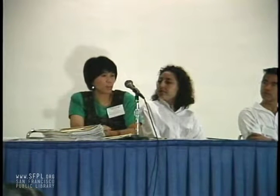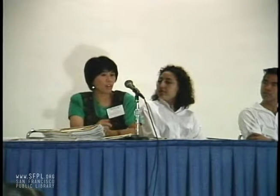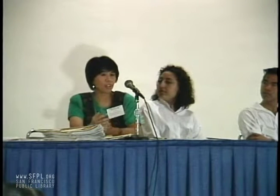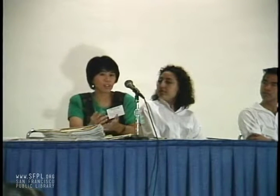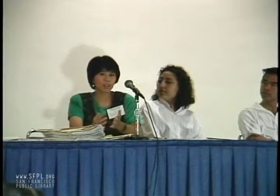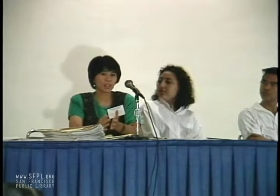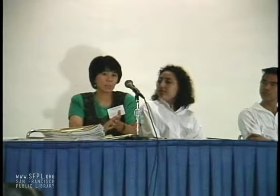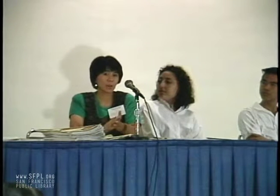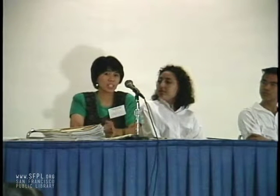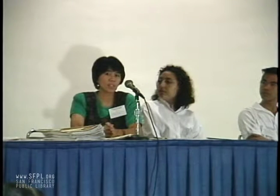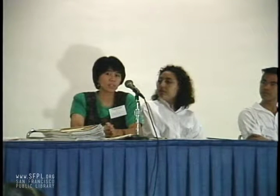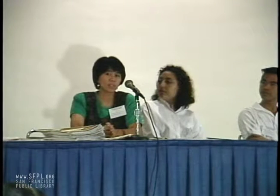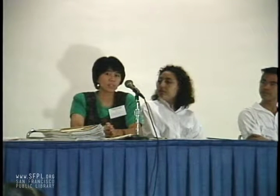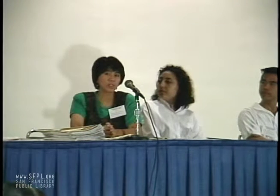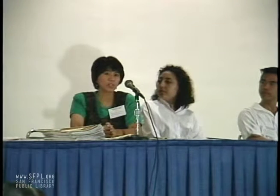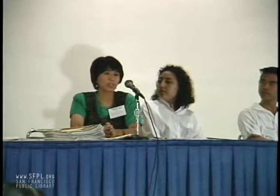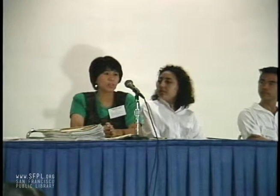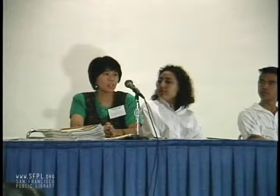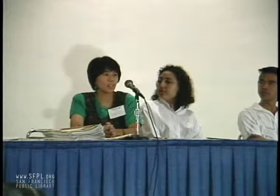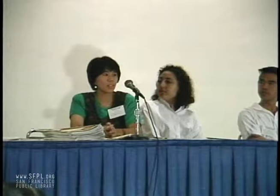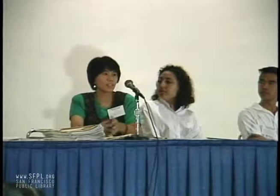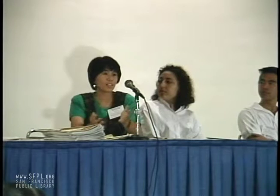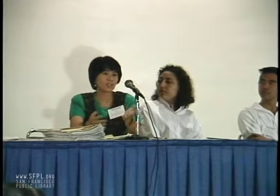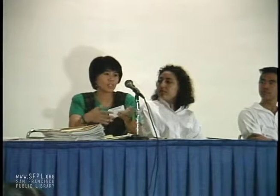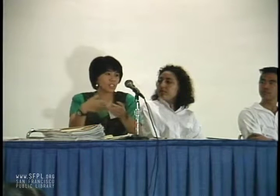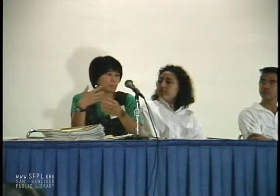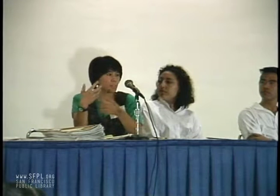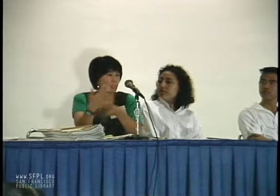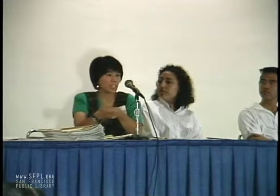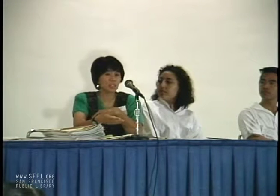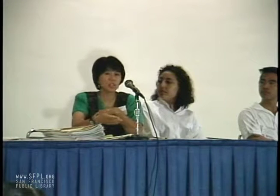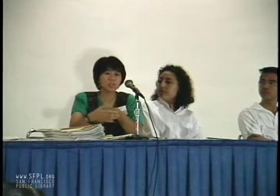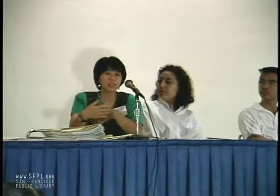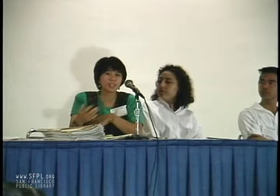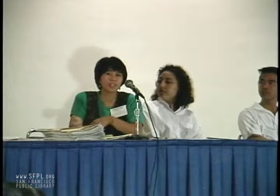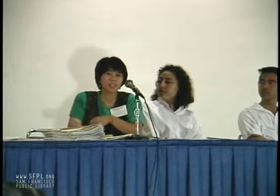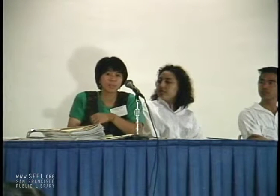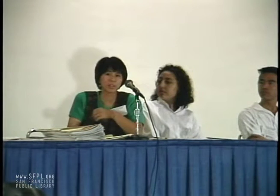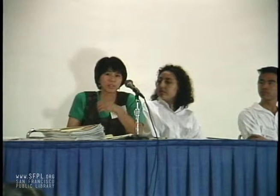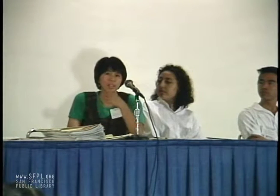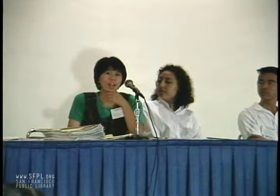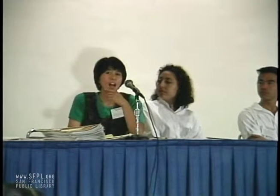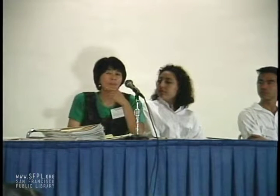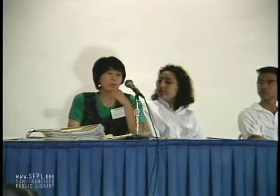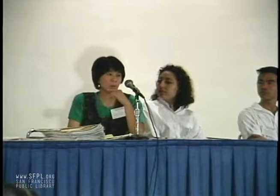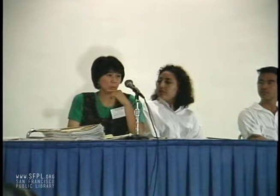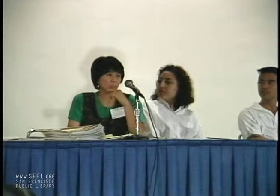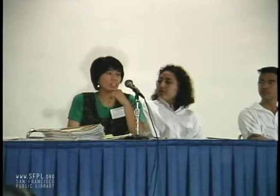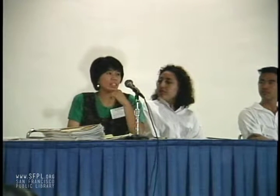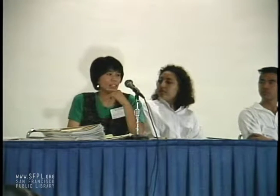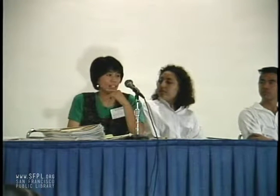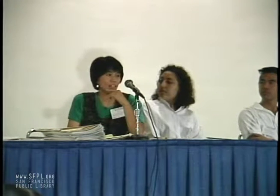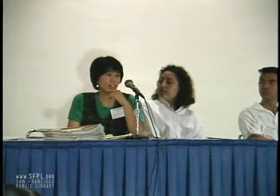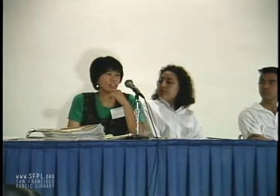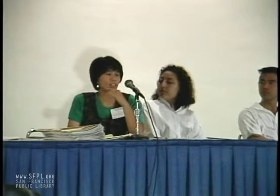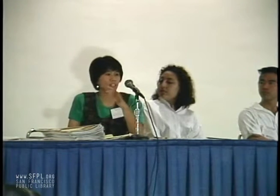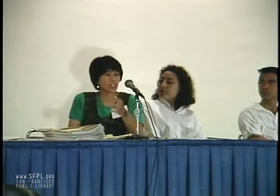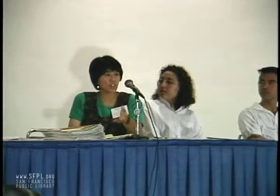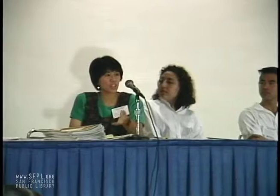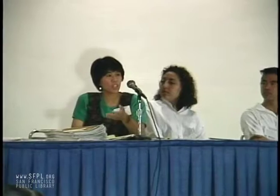regarding not only American deaf culture, community, the differences between the hearing world and the deaf world. But what was really neat is that these issues that he